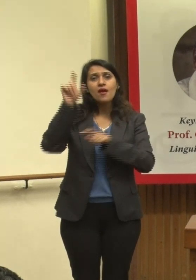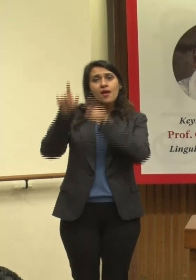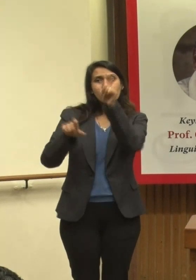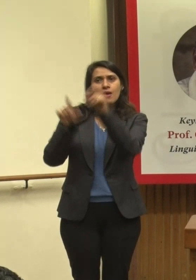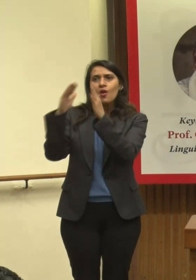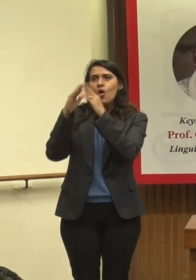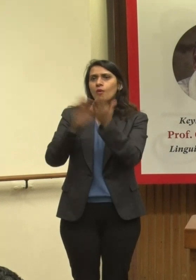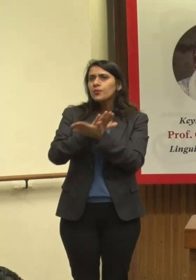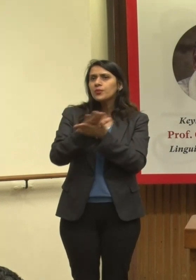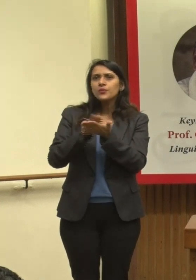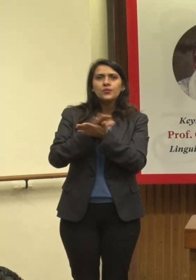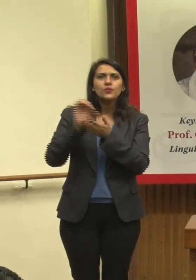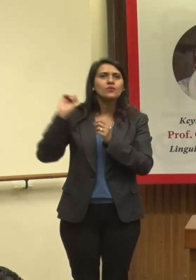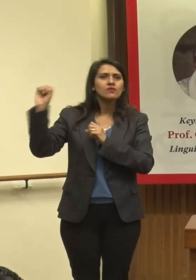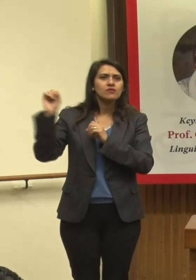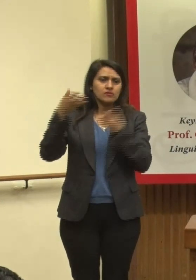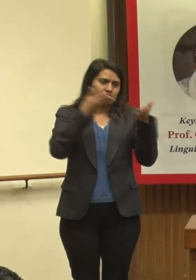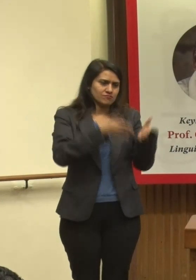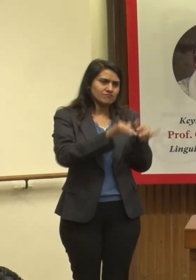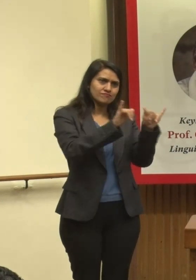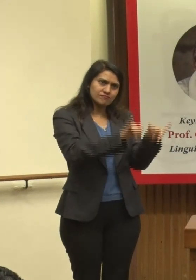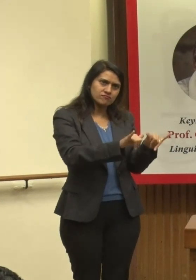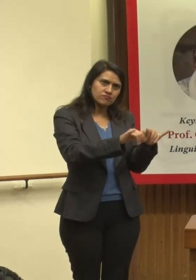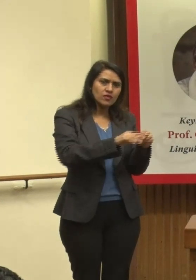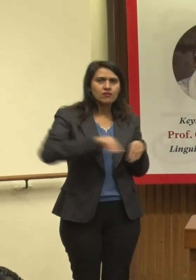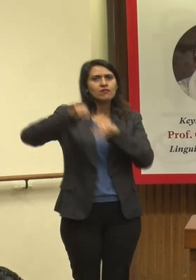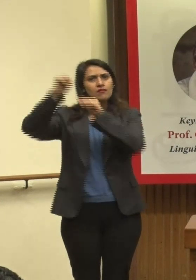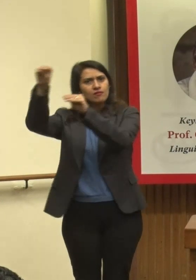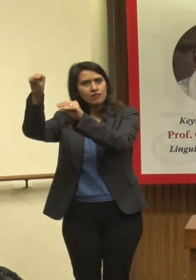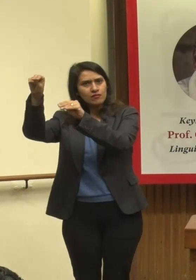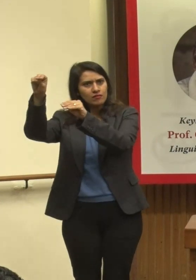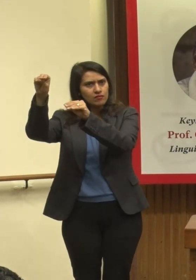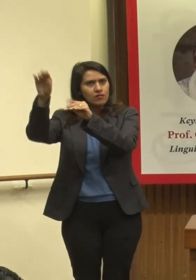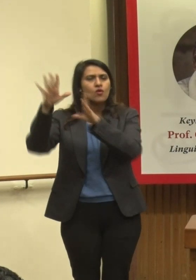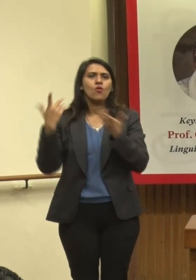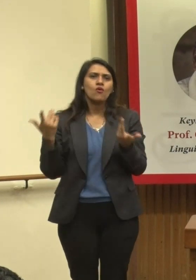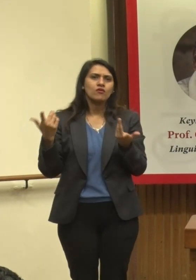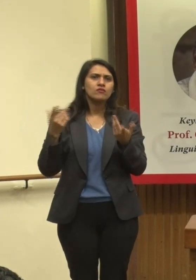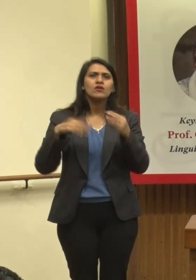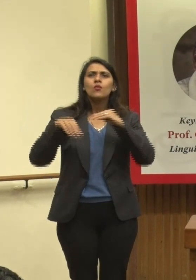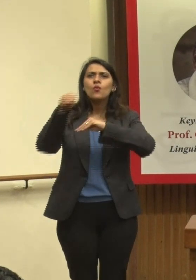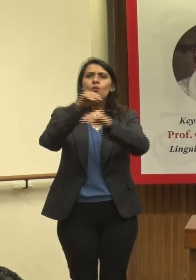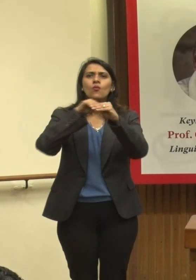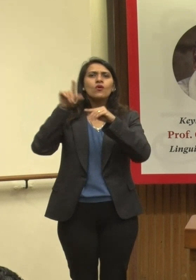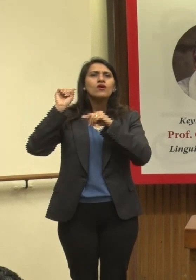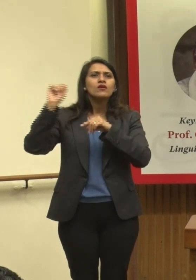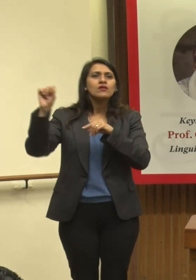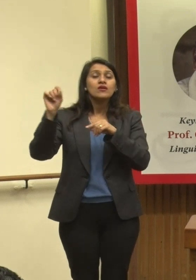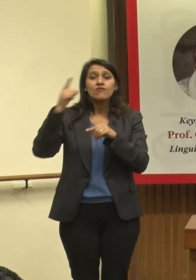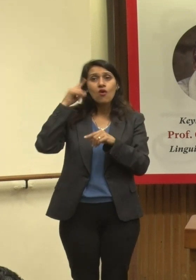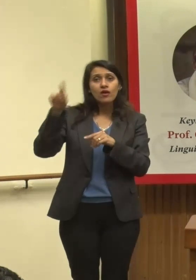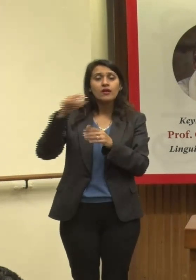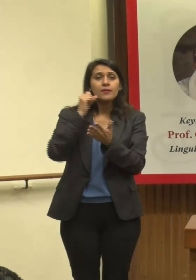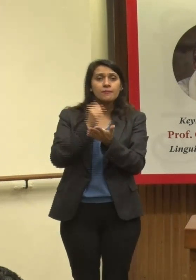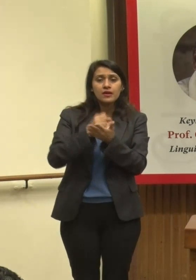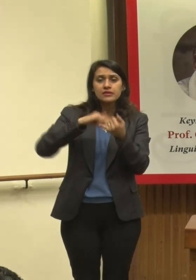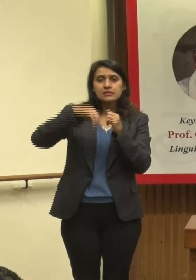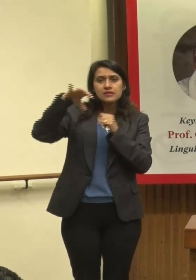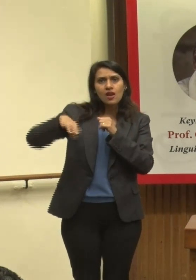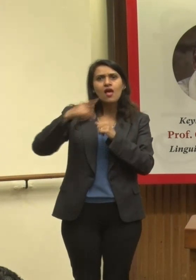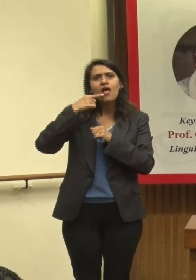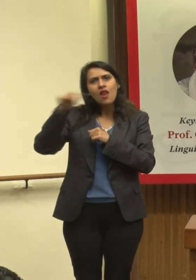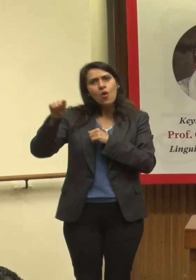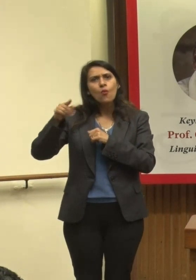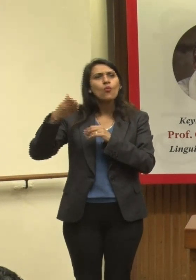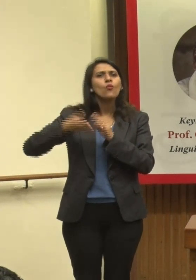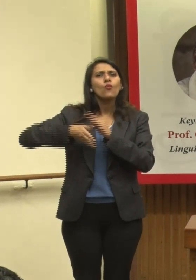no homes either here or along the way. Therefore, it was necessary for the state to allow them to